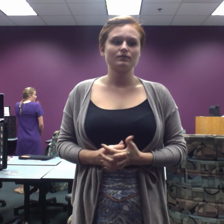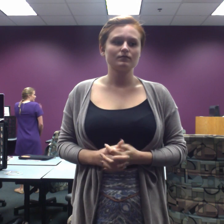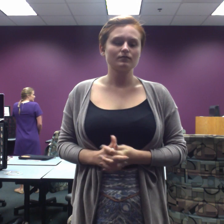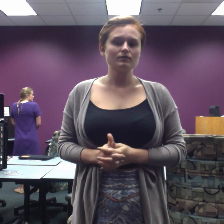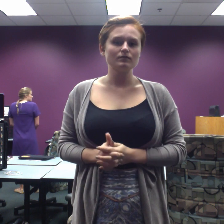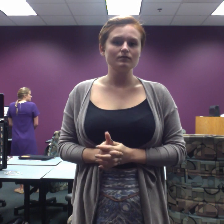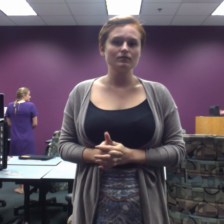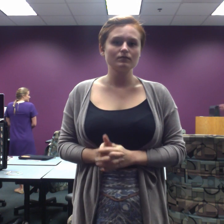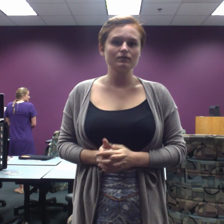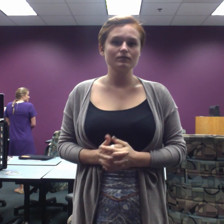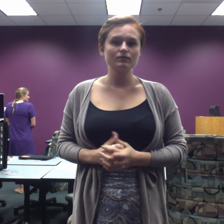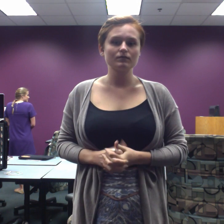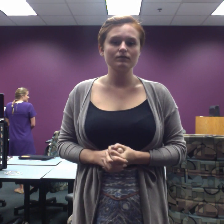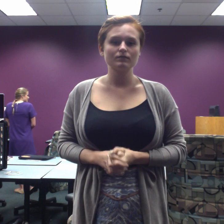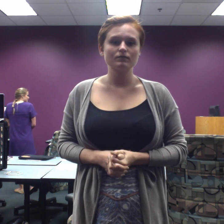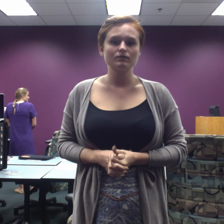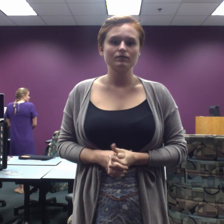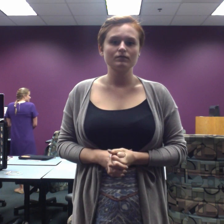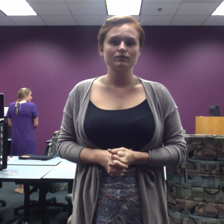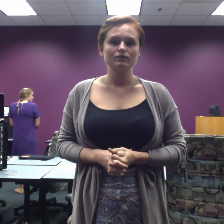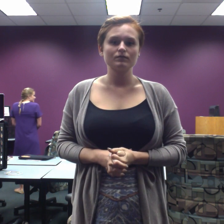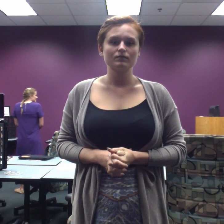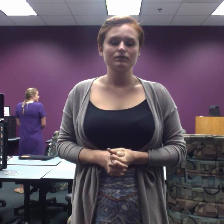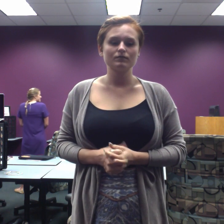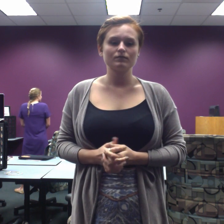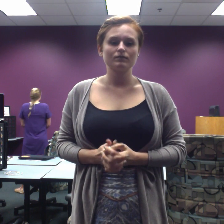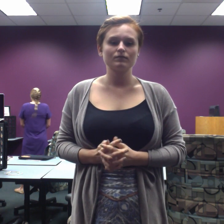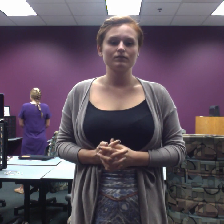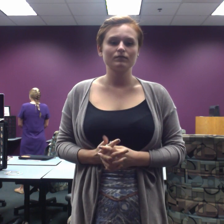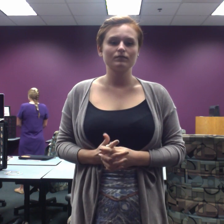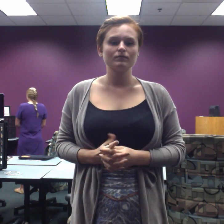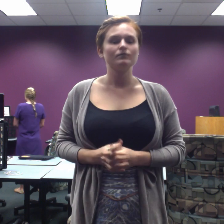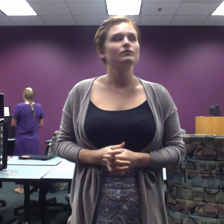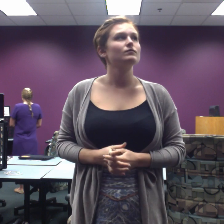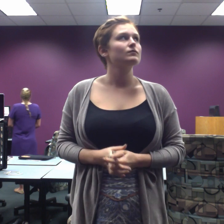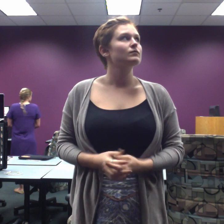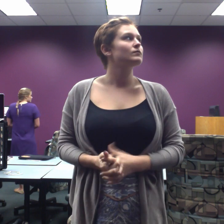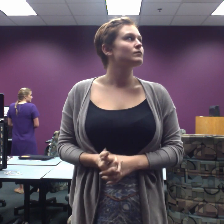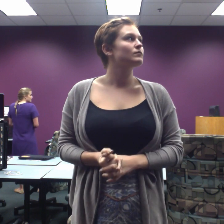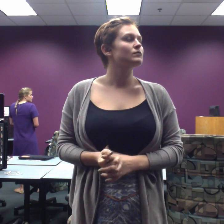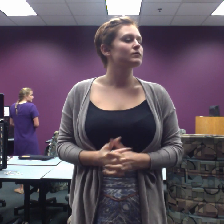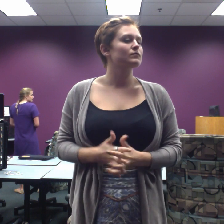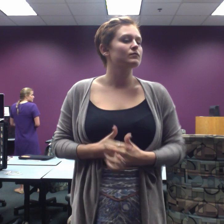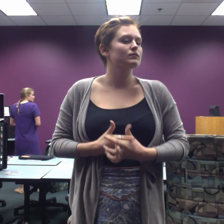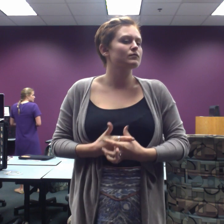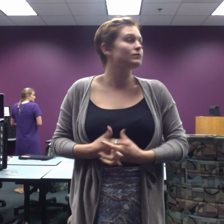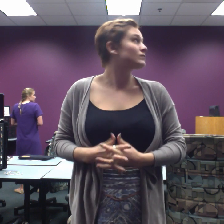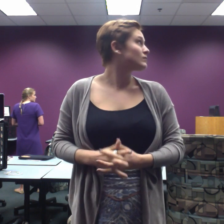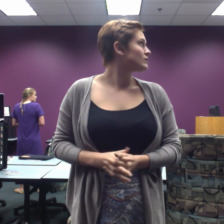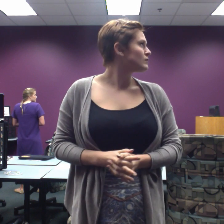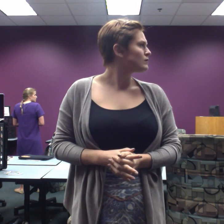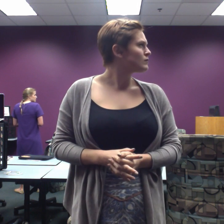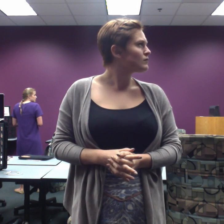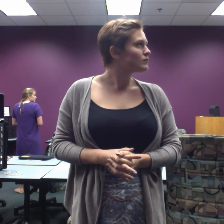represent exactly the same format as the EIPI. So this is kind of the instructions that will come. I will in a